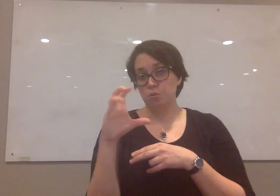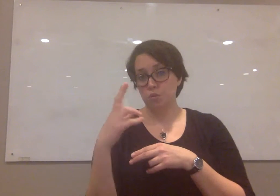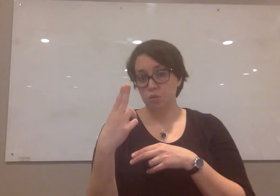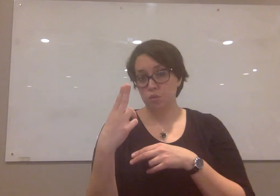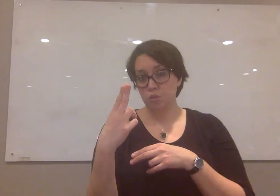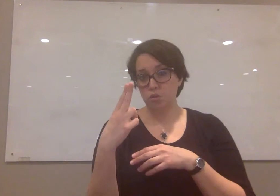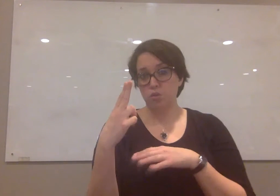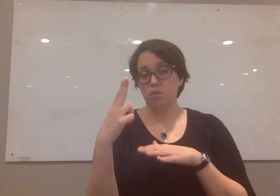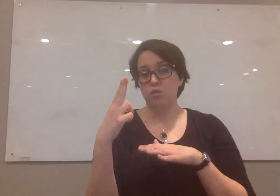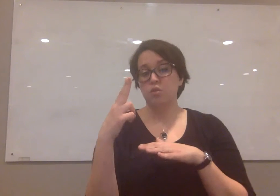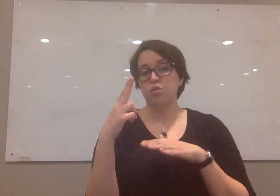Cowboy for